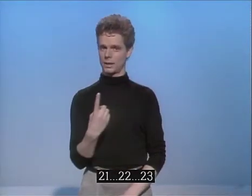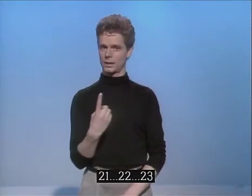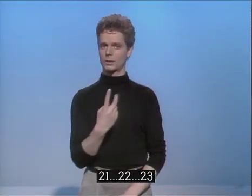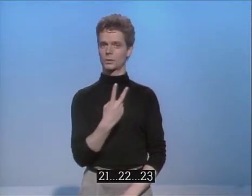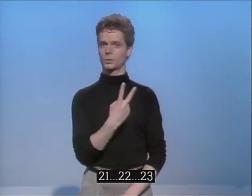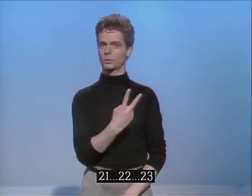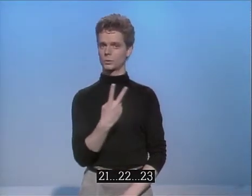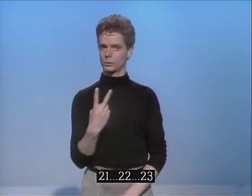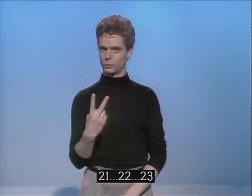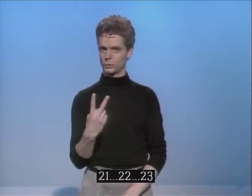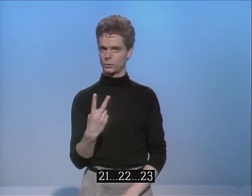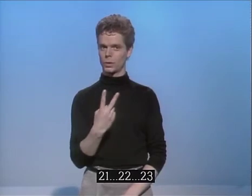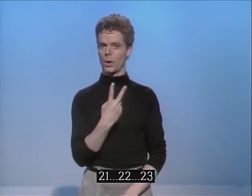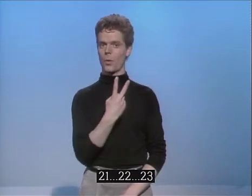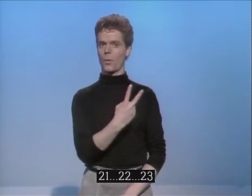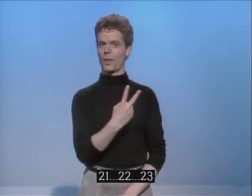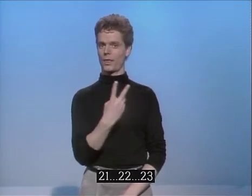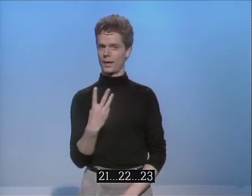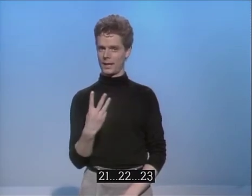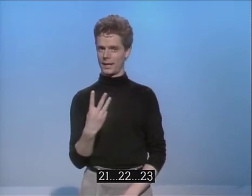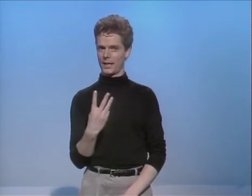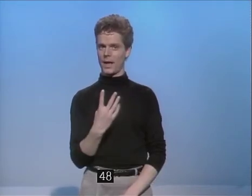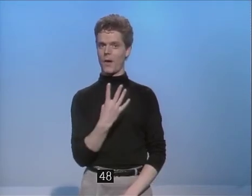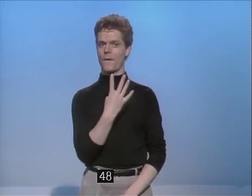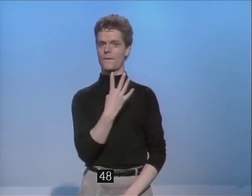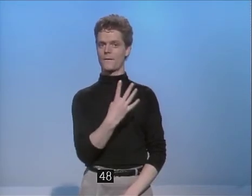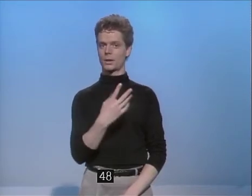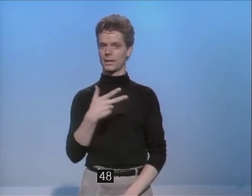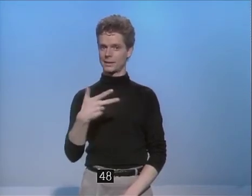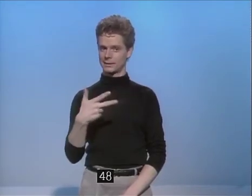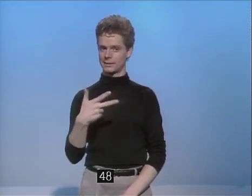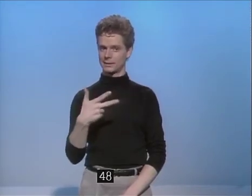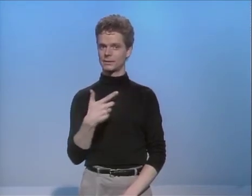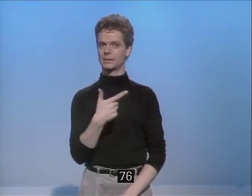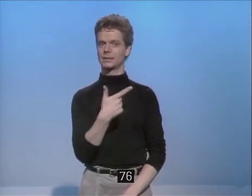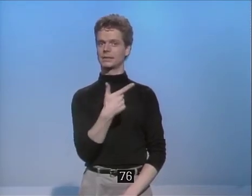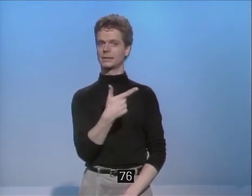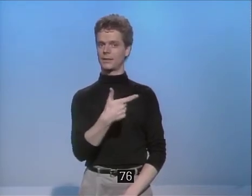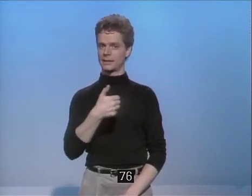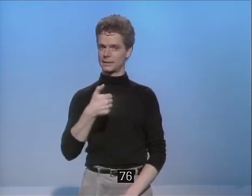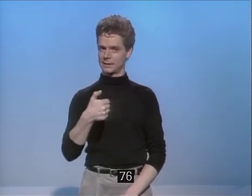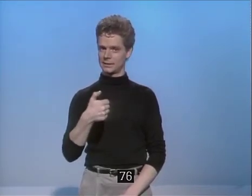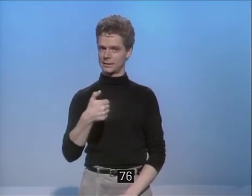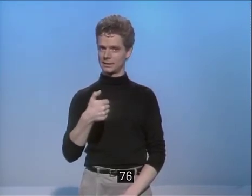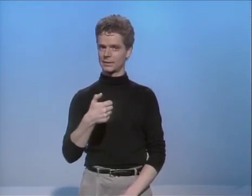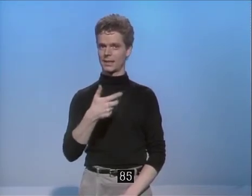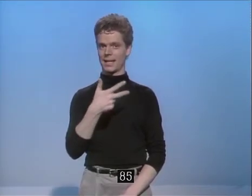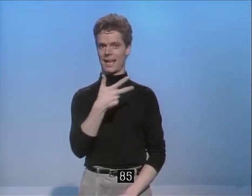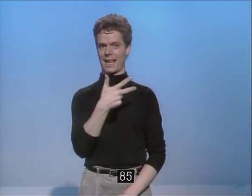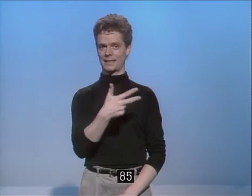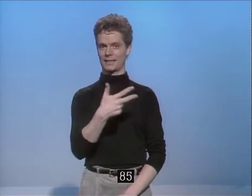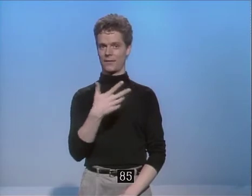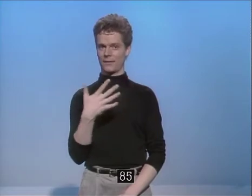21, 22, 23, 48, 76,